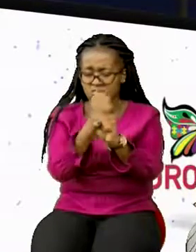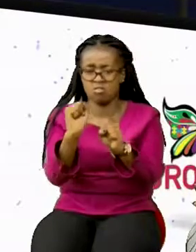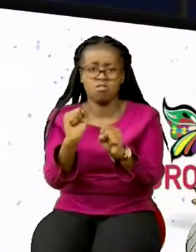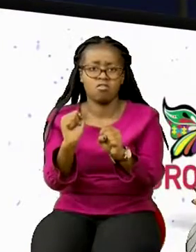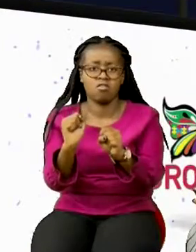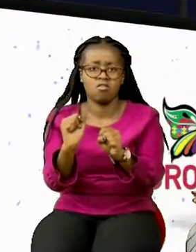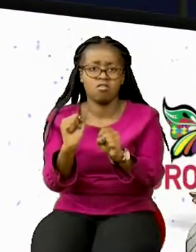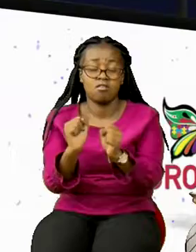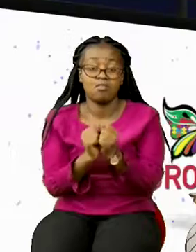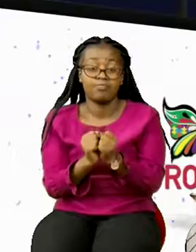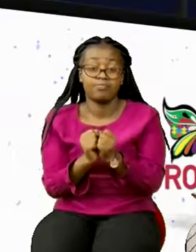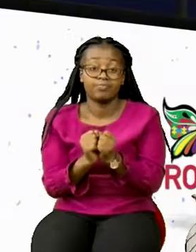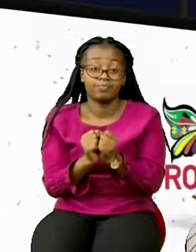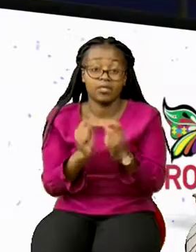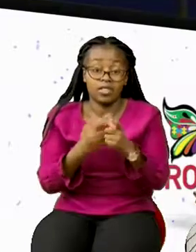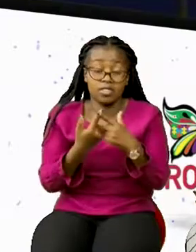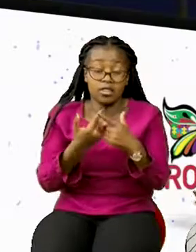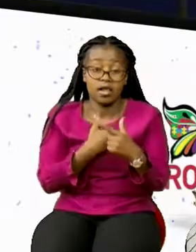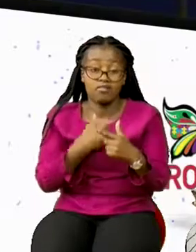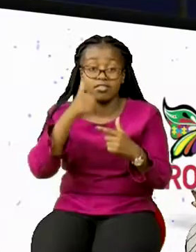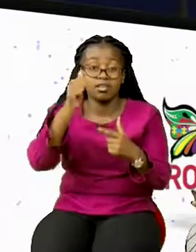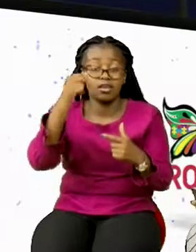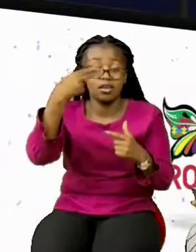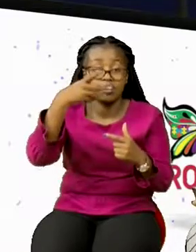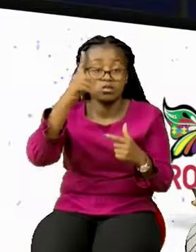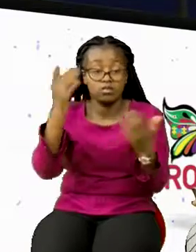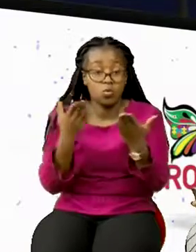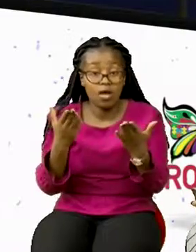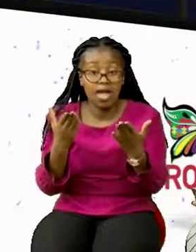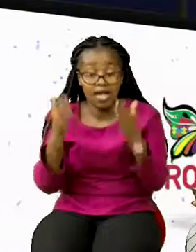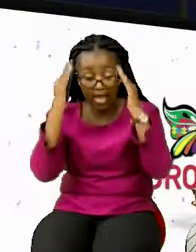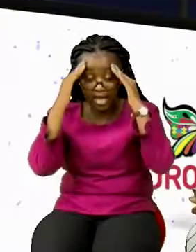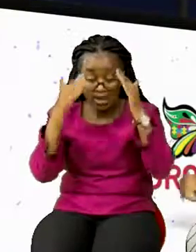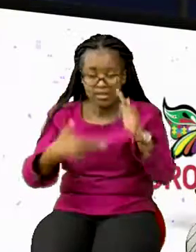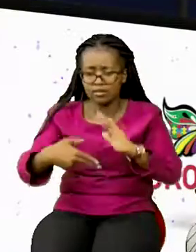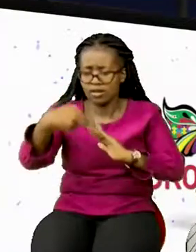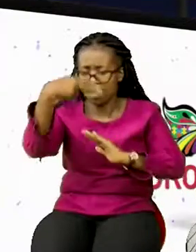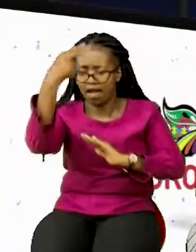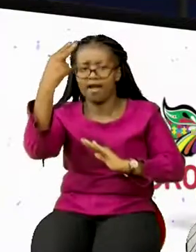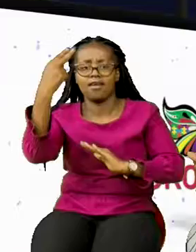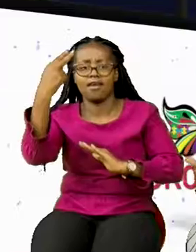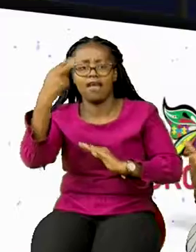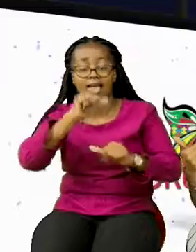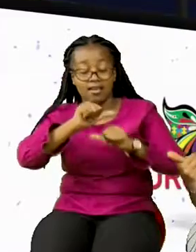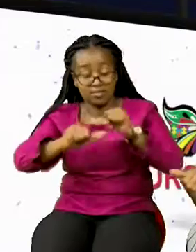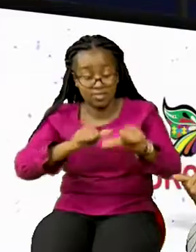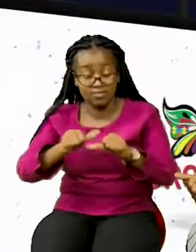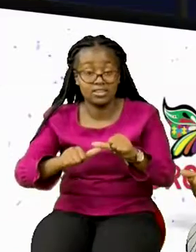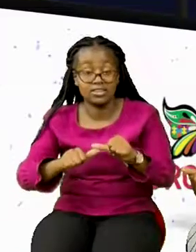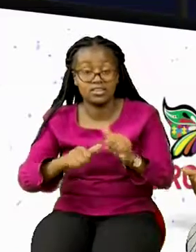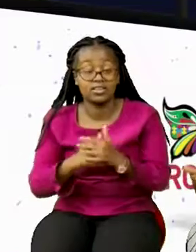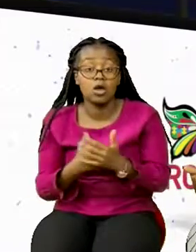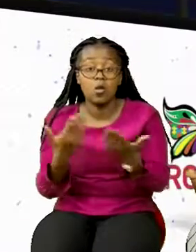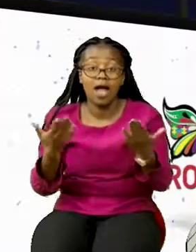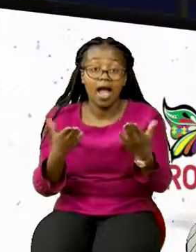doing. And then apart from that, then you have the ADHD, where it is attention that is the hyperactivity disorder.